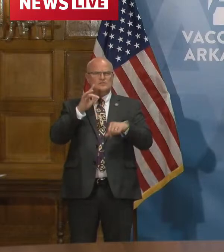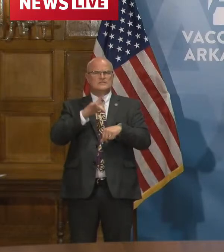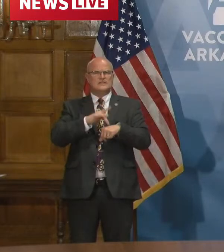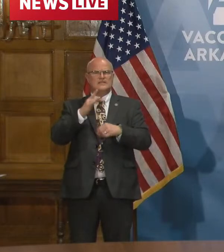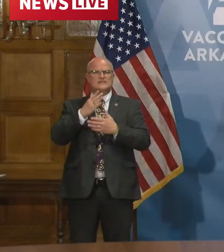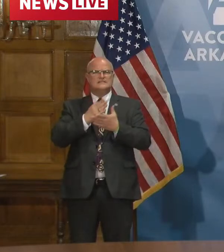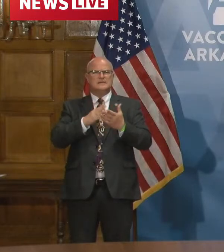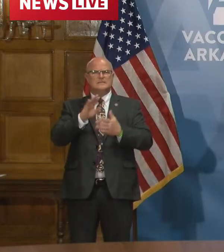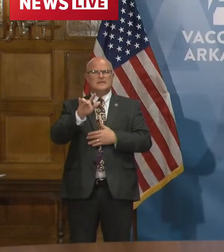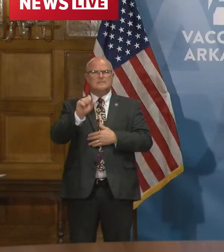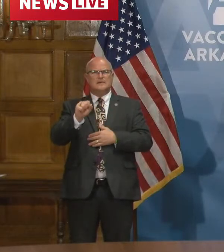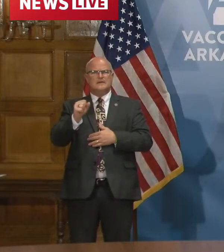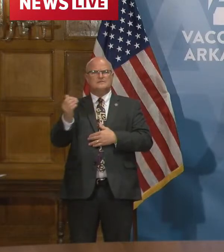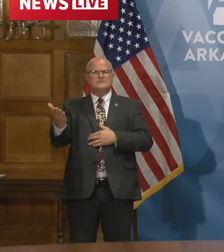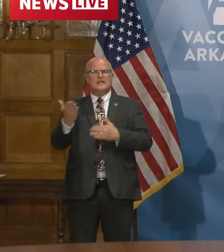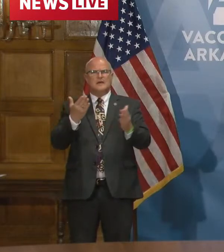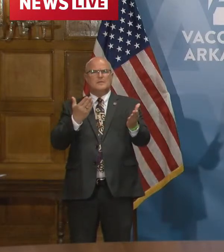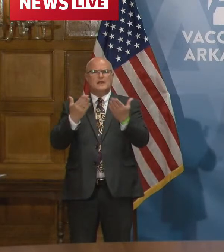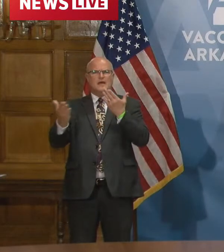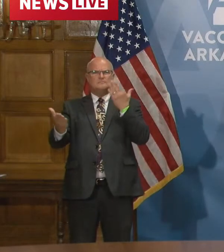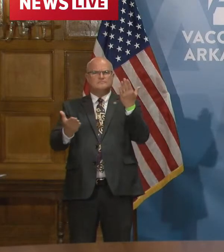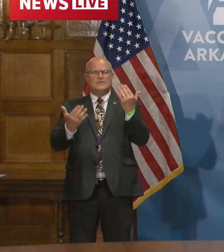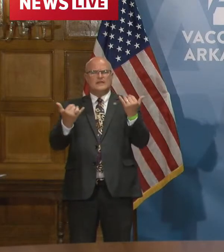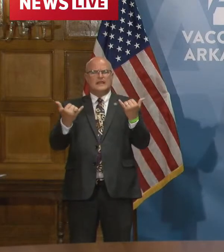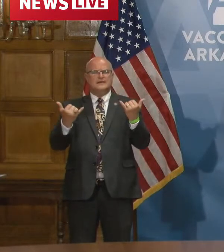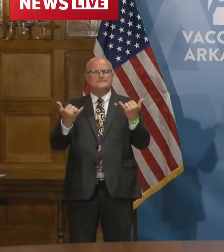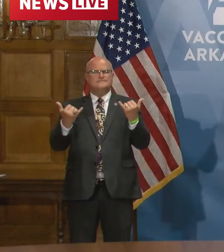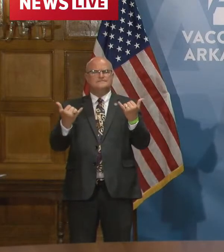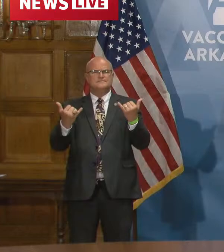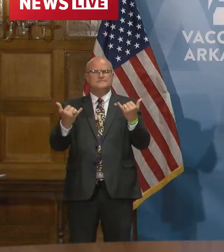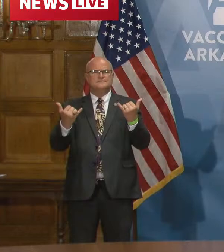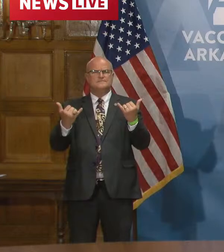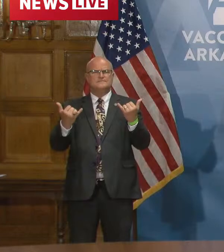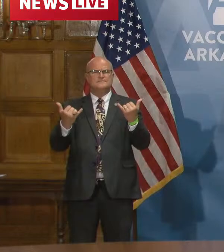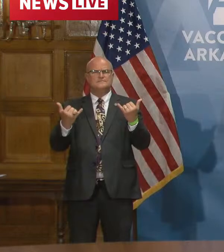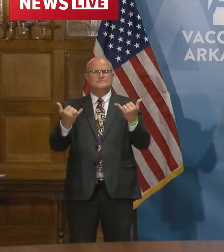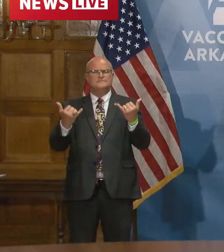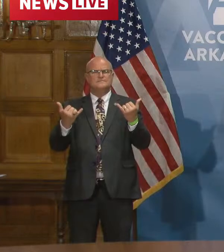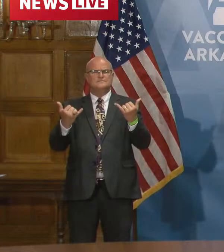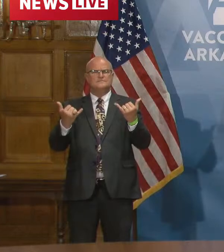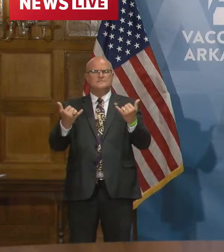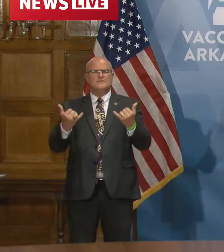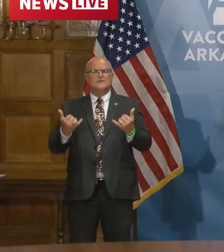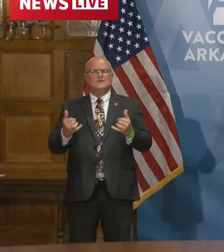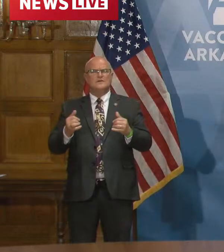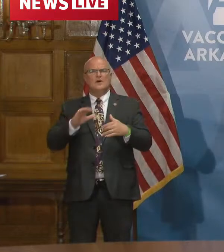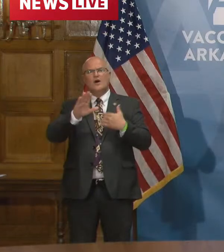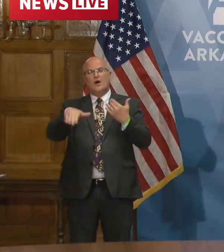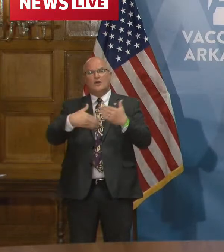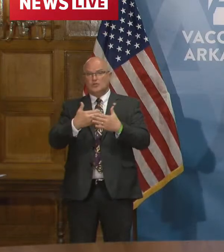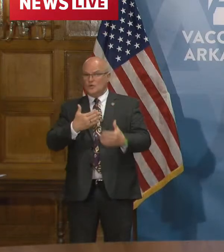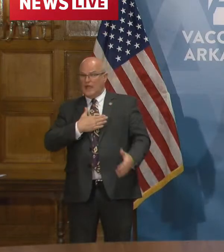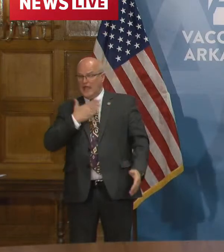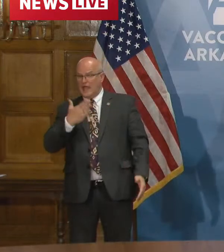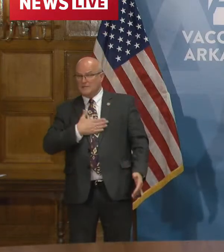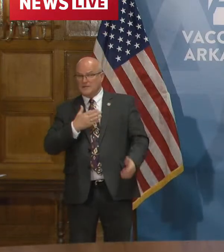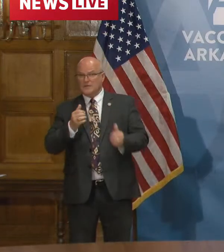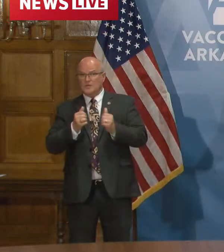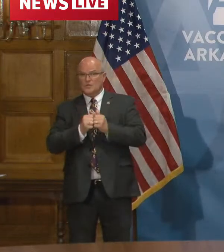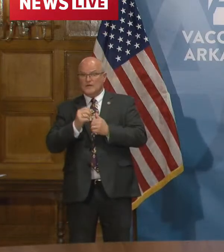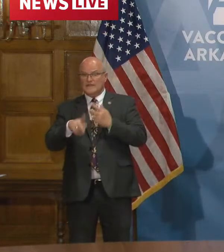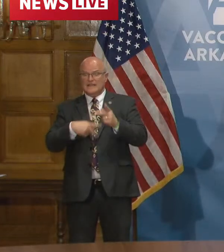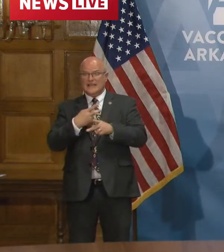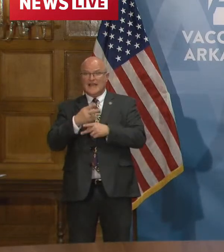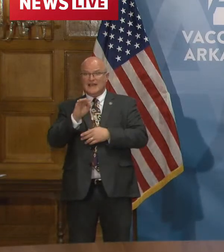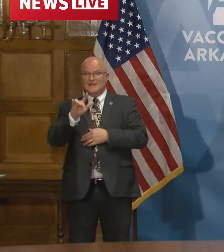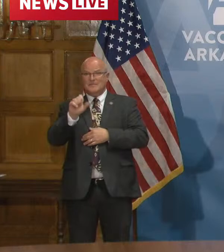touched on some of the bills coming out of the legislature. If overarching, are you happy with the kind